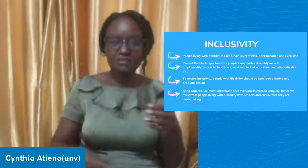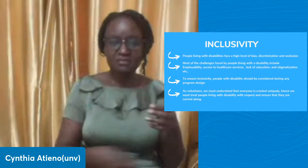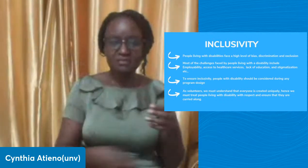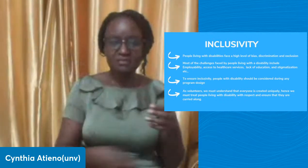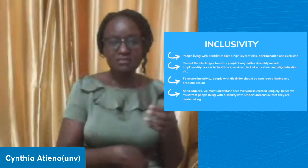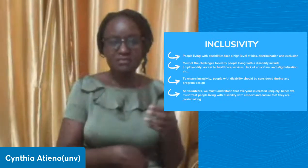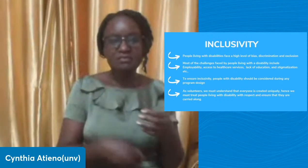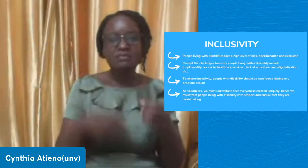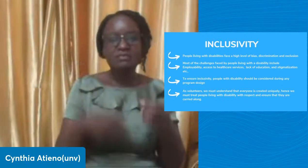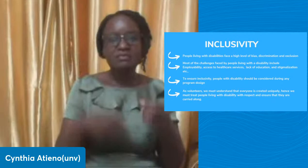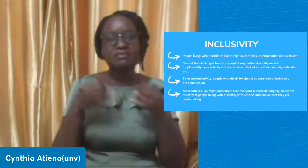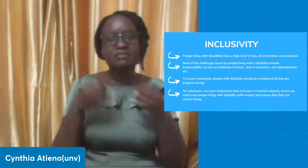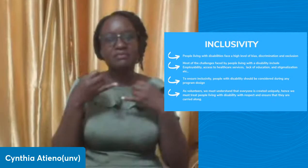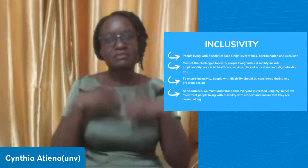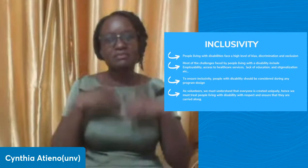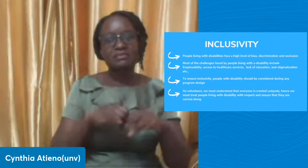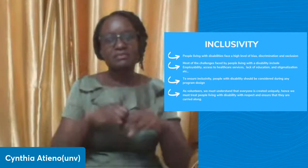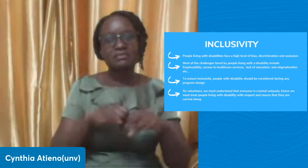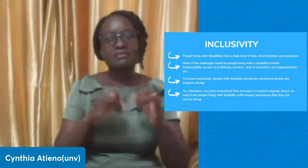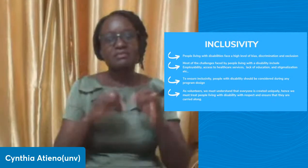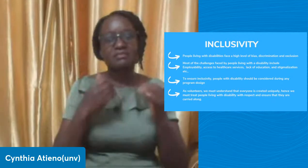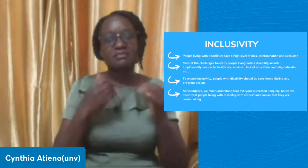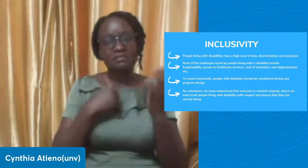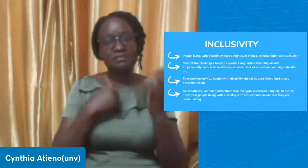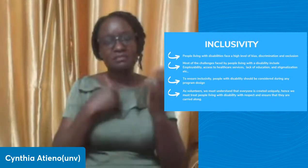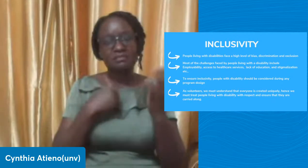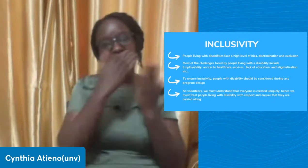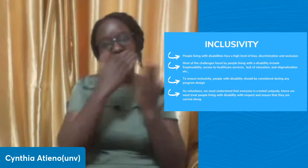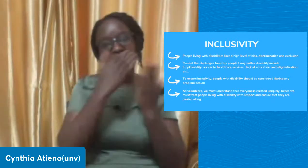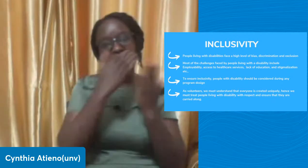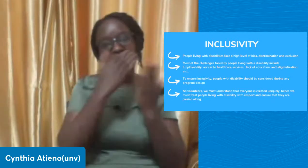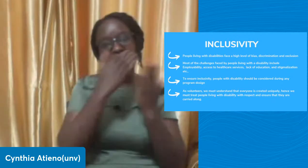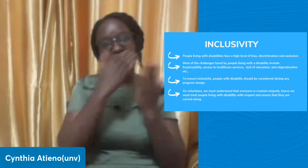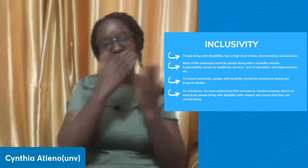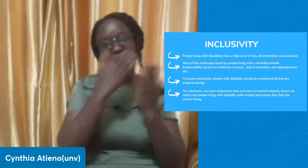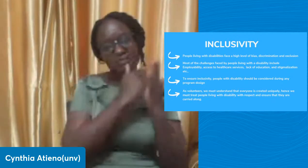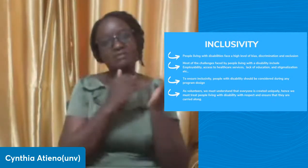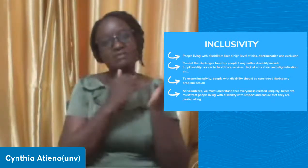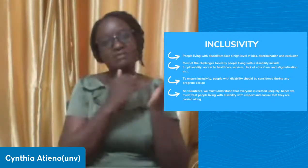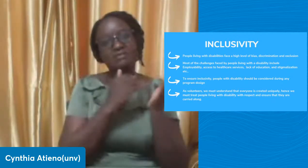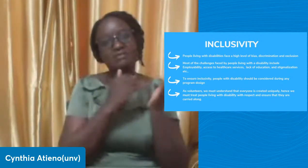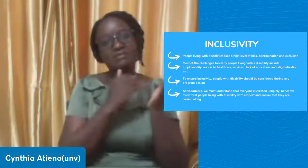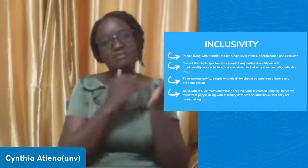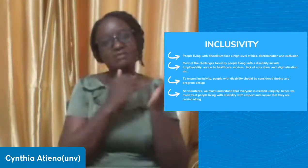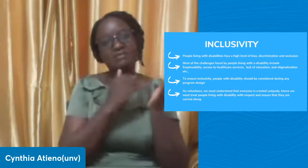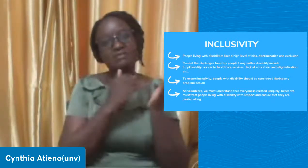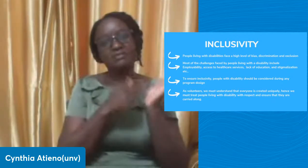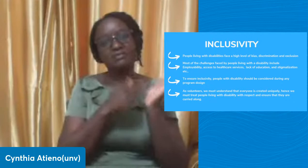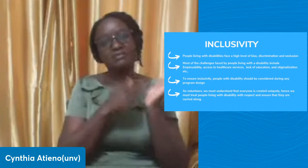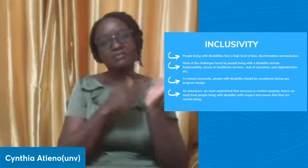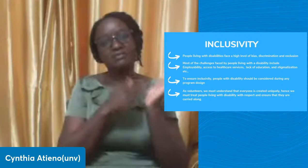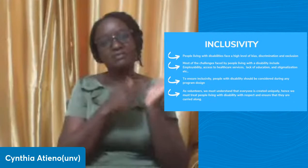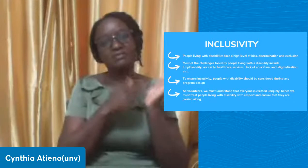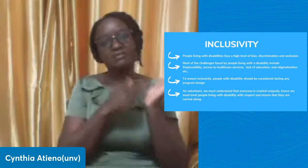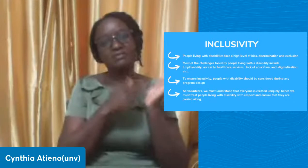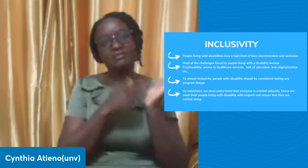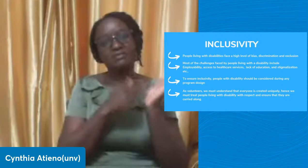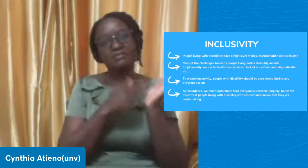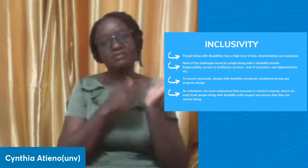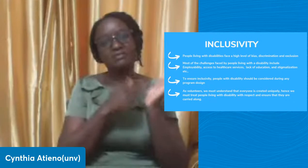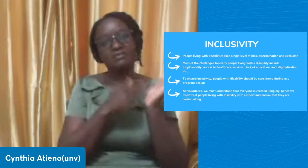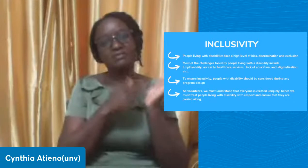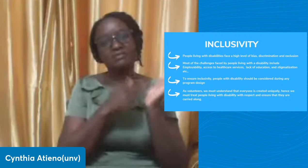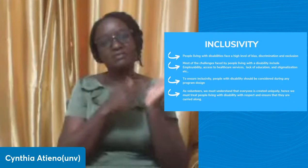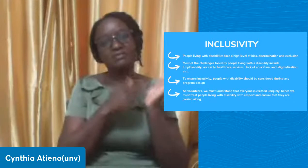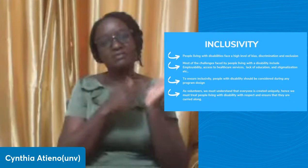captures people living with disability, especially young people living with disabilities. And thank you so much. This is the end of my